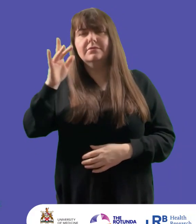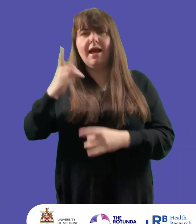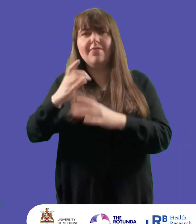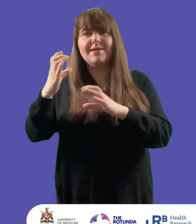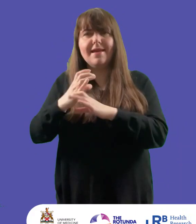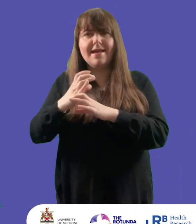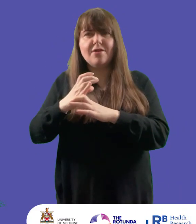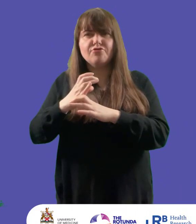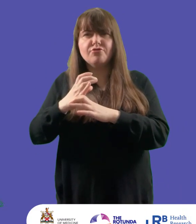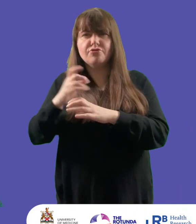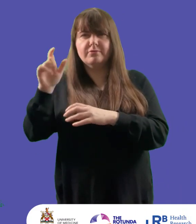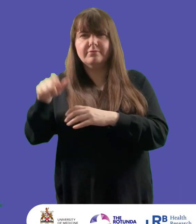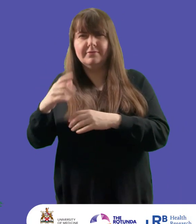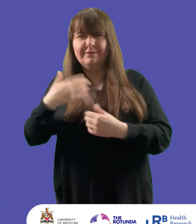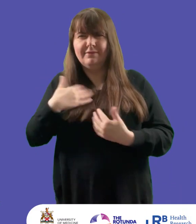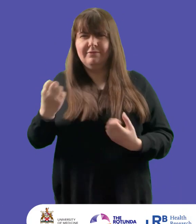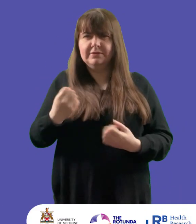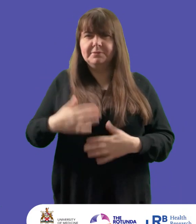professional know.